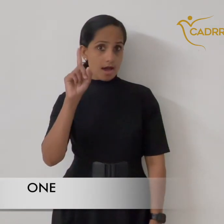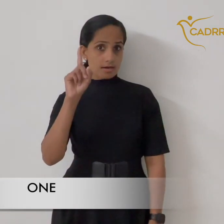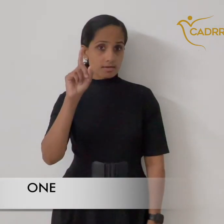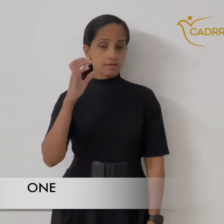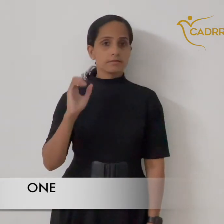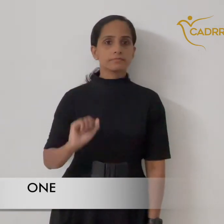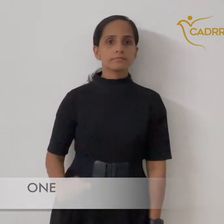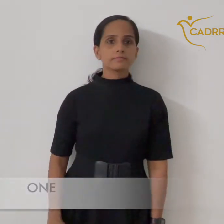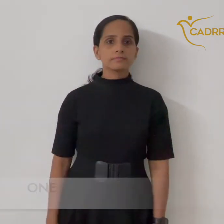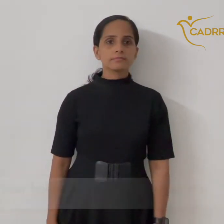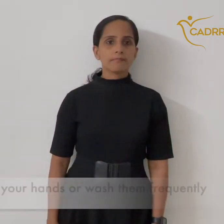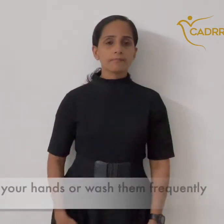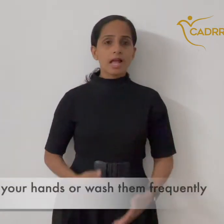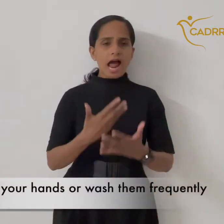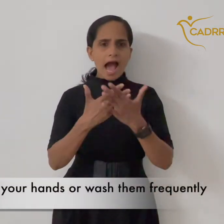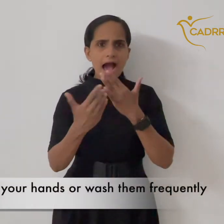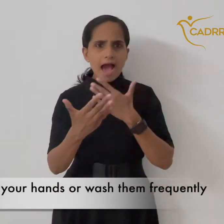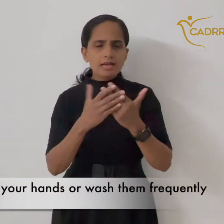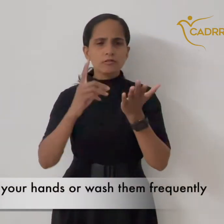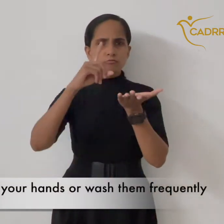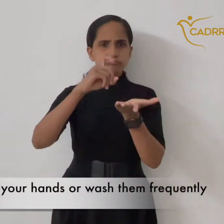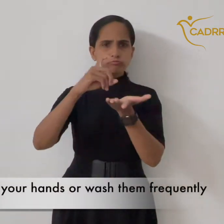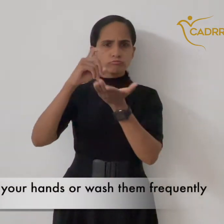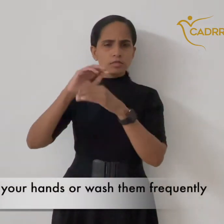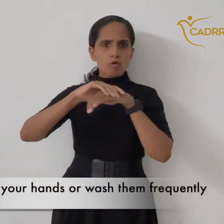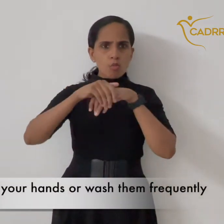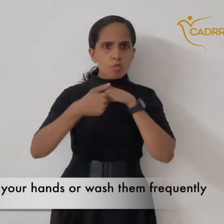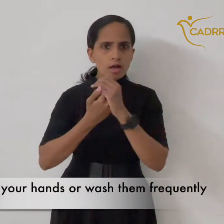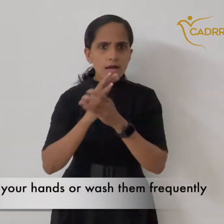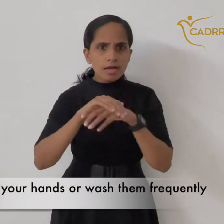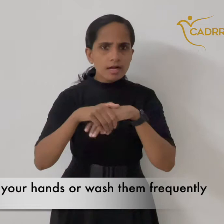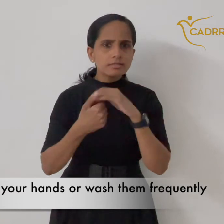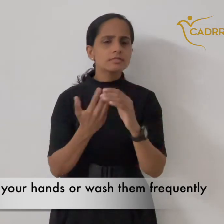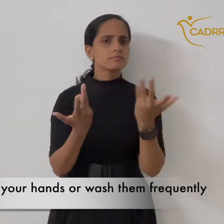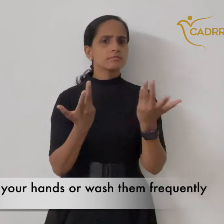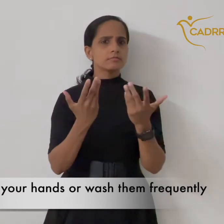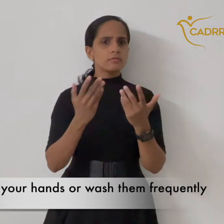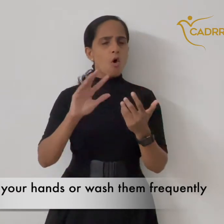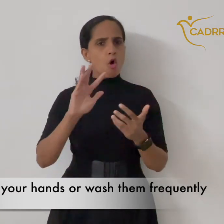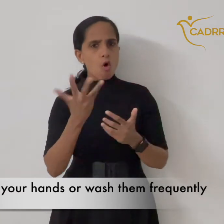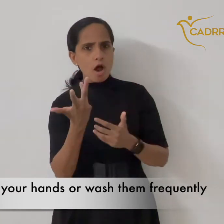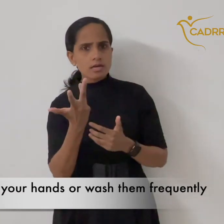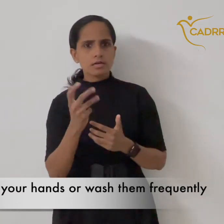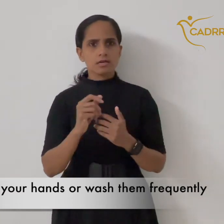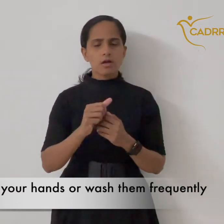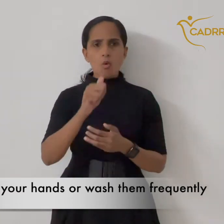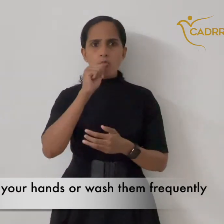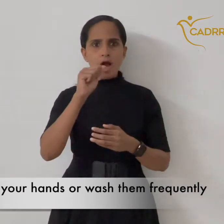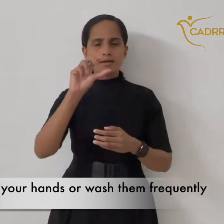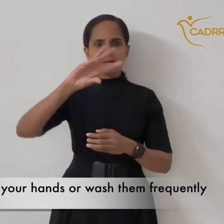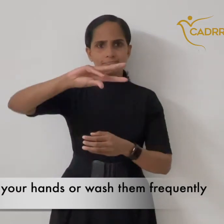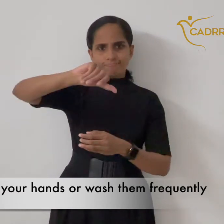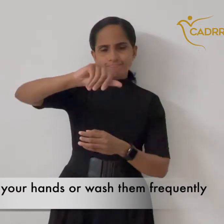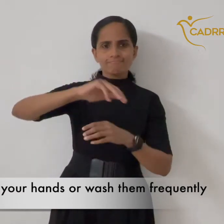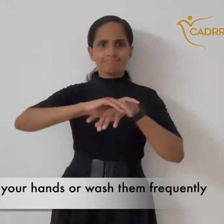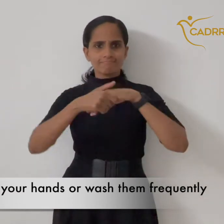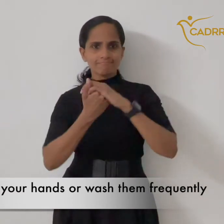1. Remember to sanitize your hands or wash them frequently